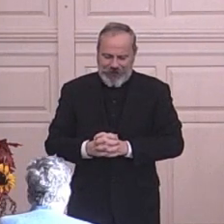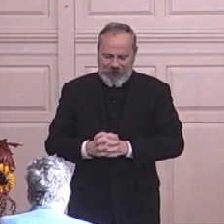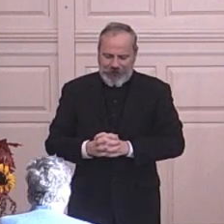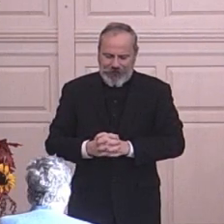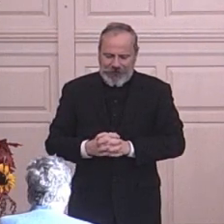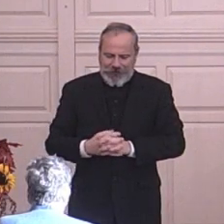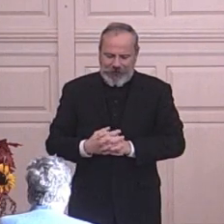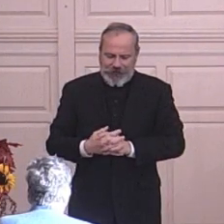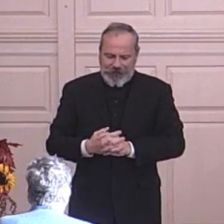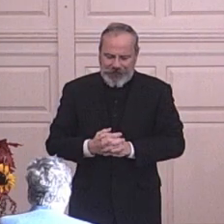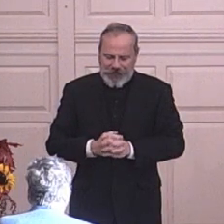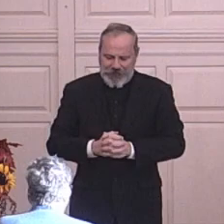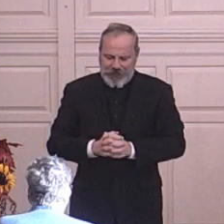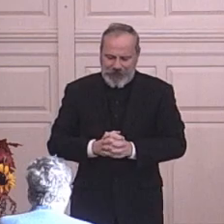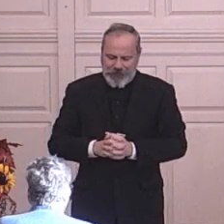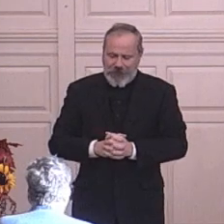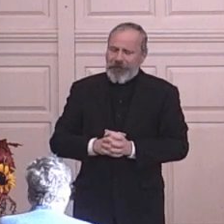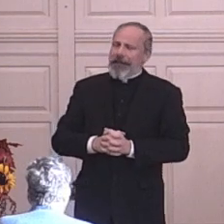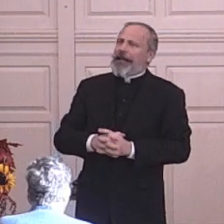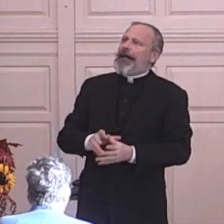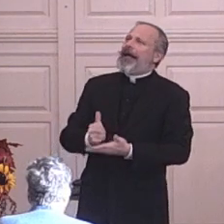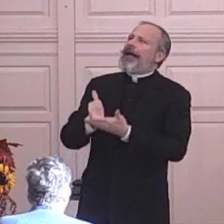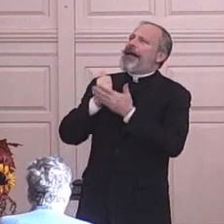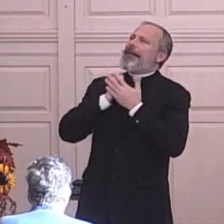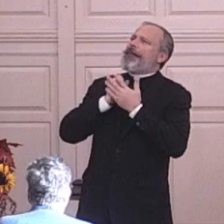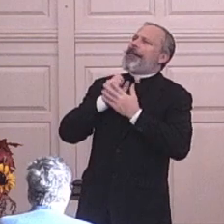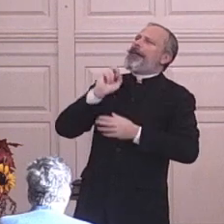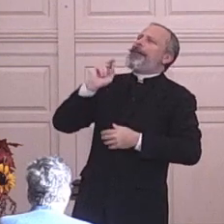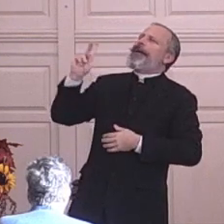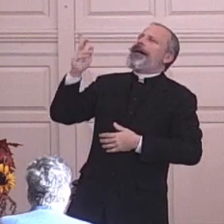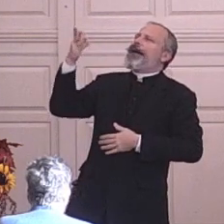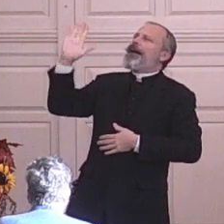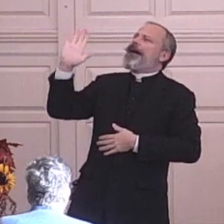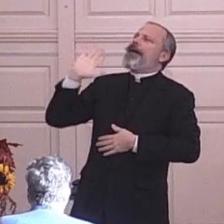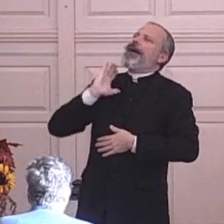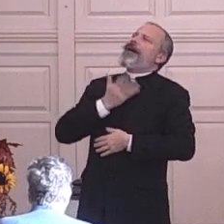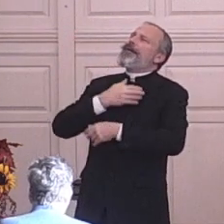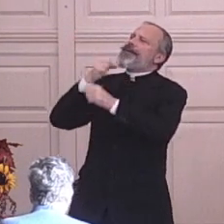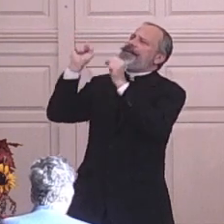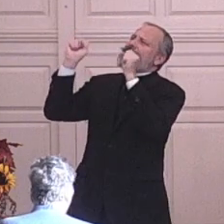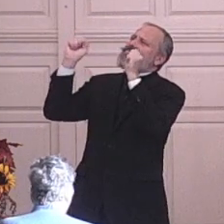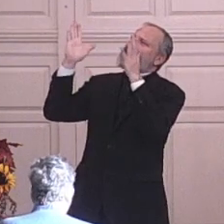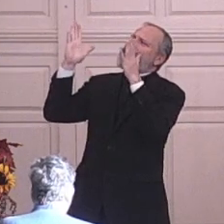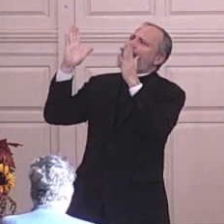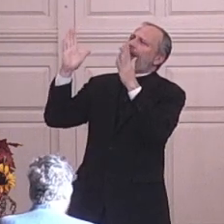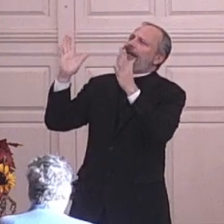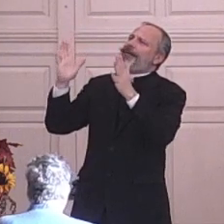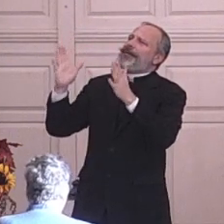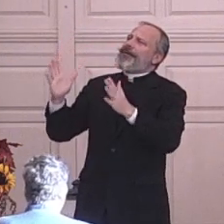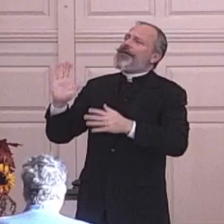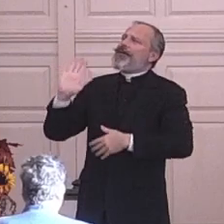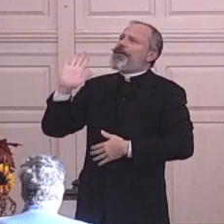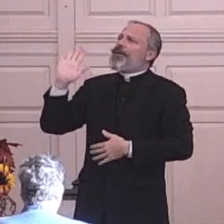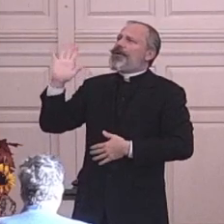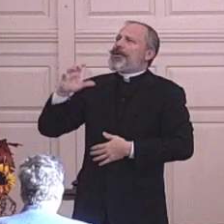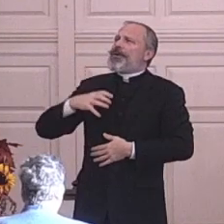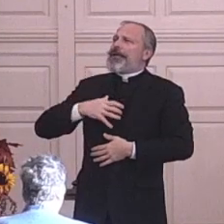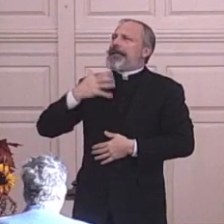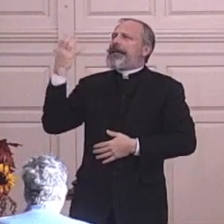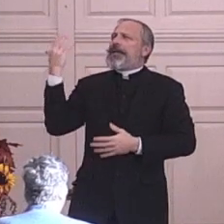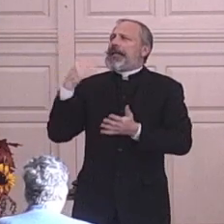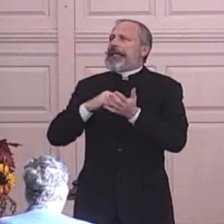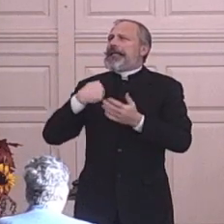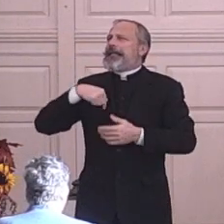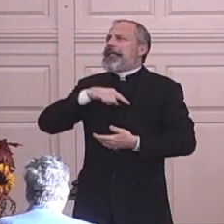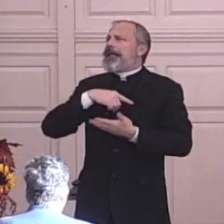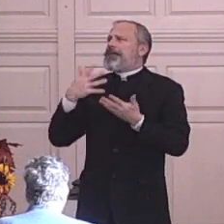Bring us back, O God, our Savior. Put an end to your grievance